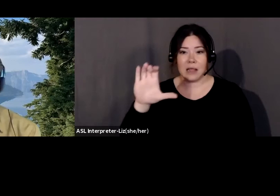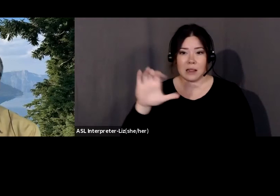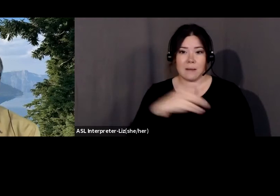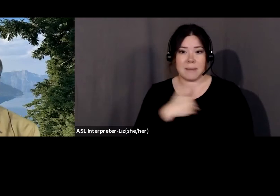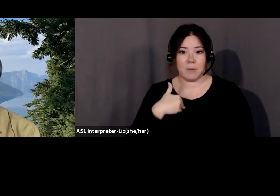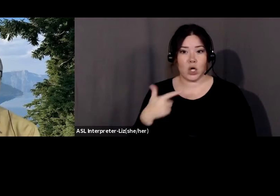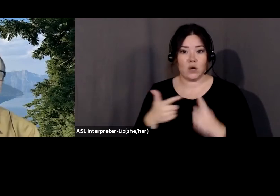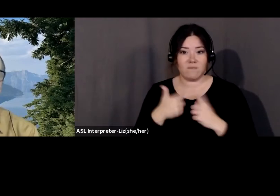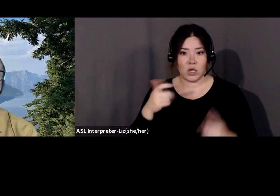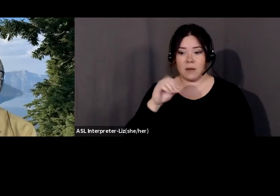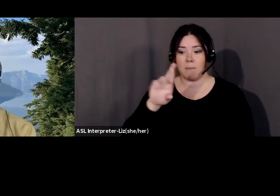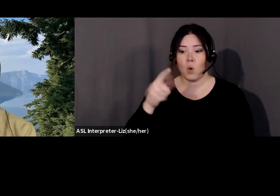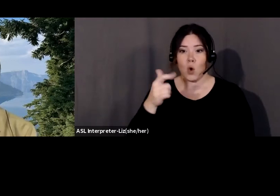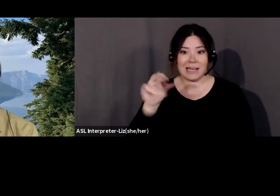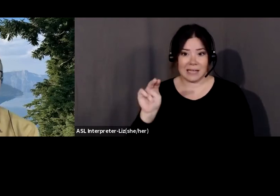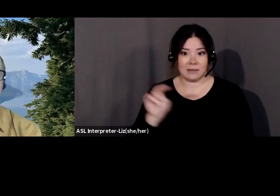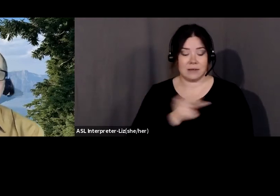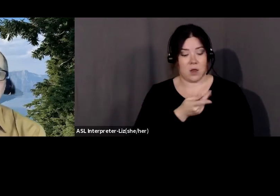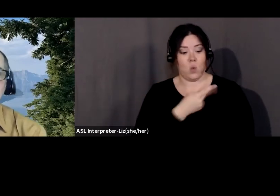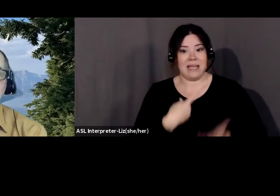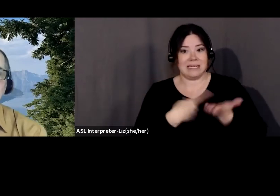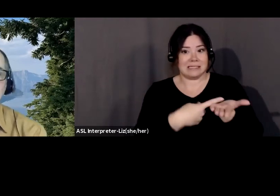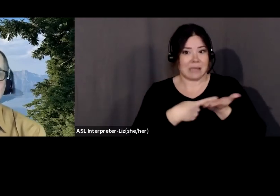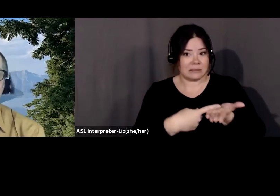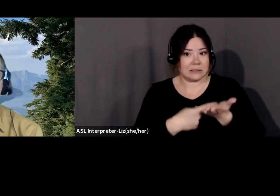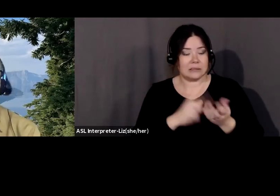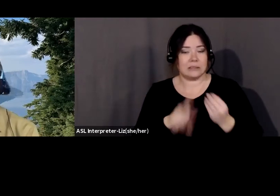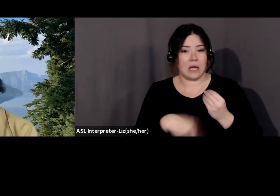having a discussion about strengths and